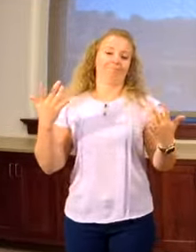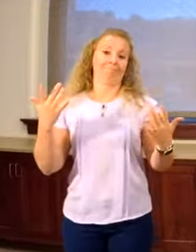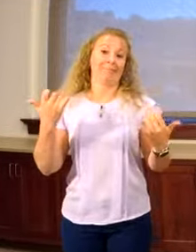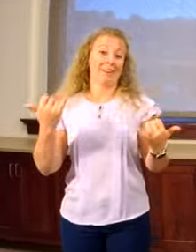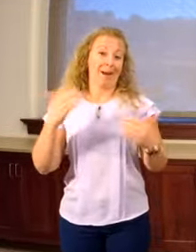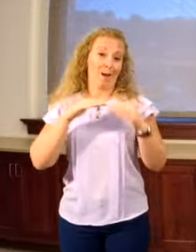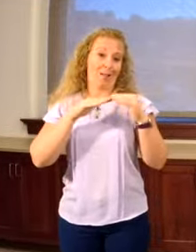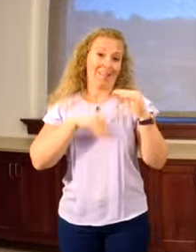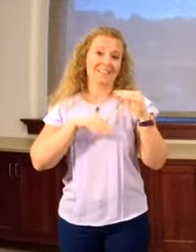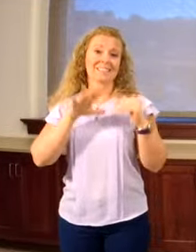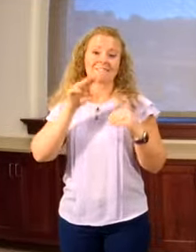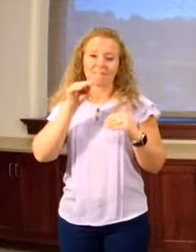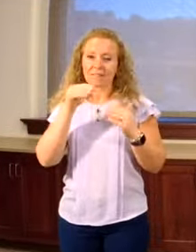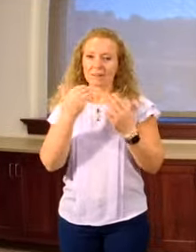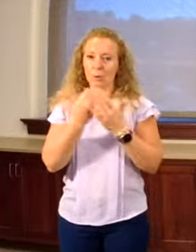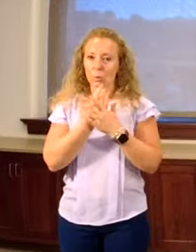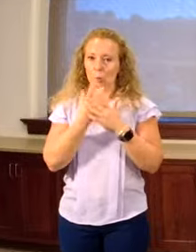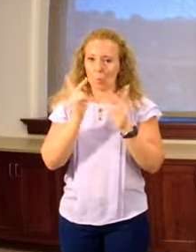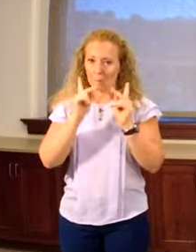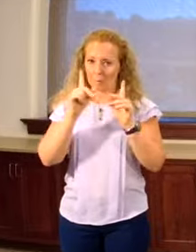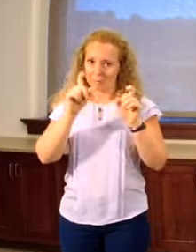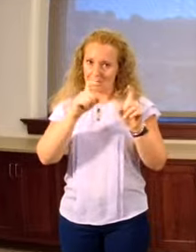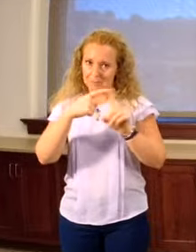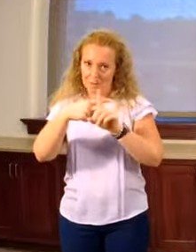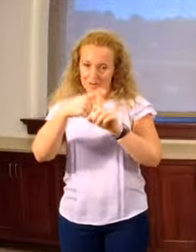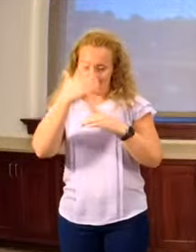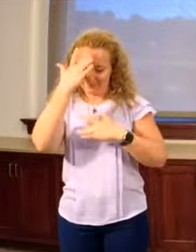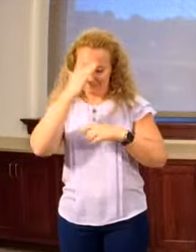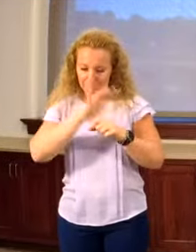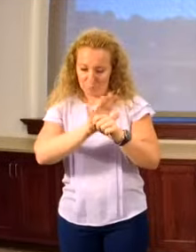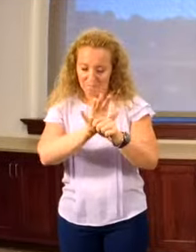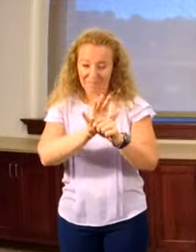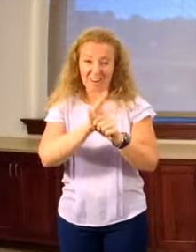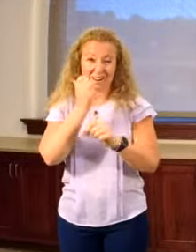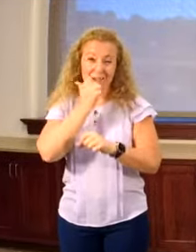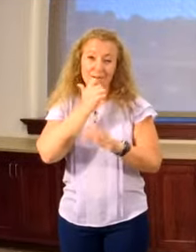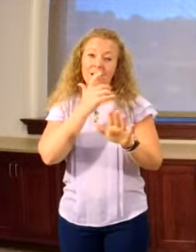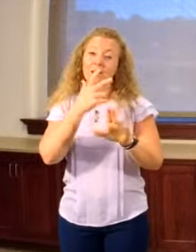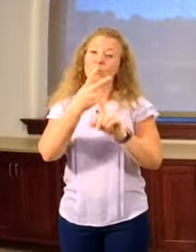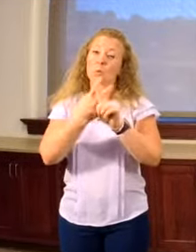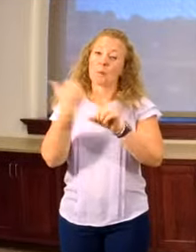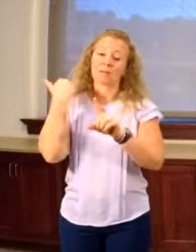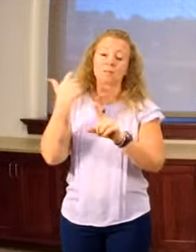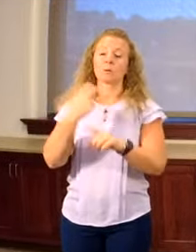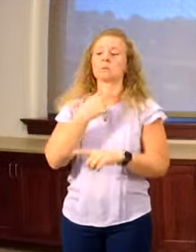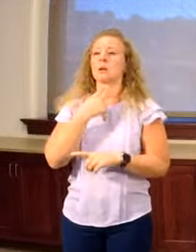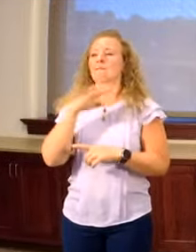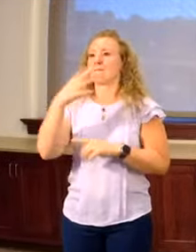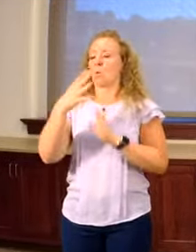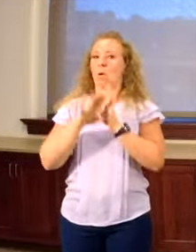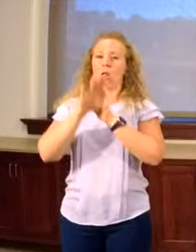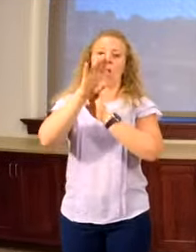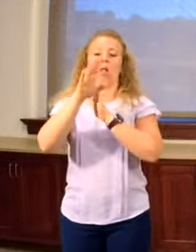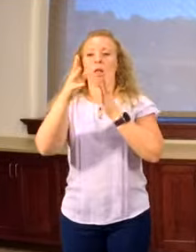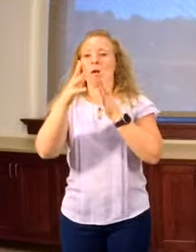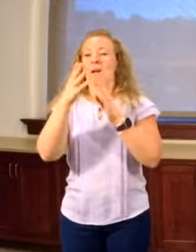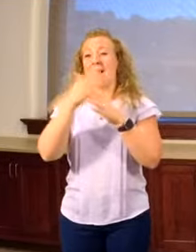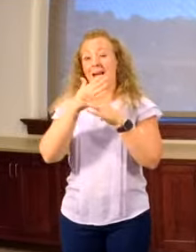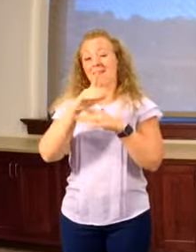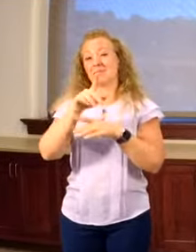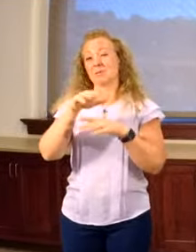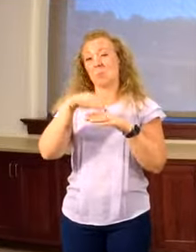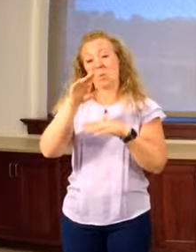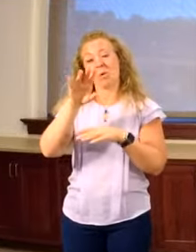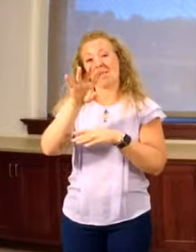than 50 new COVID-19 cases a day. Just 2 months ago, we were stuck in a fourth surge and averaging more than